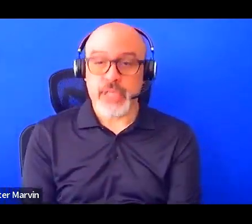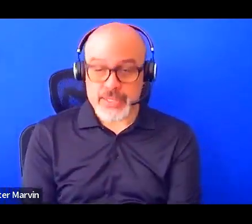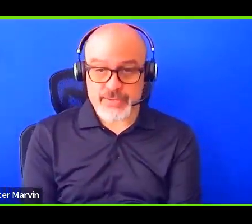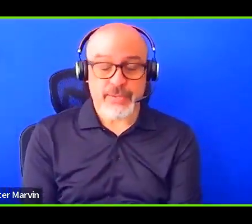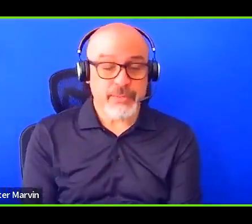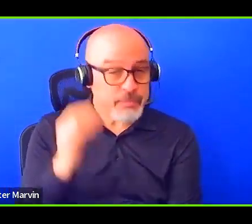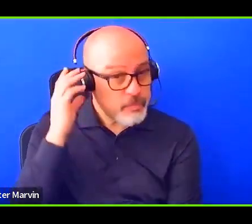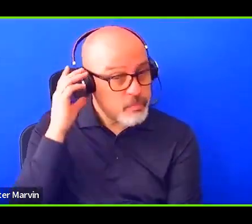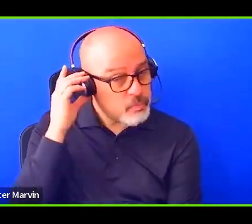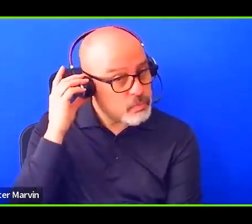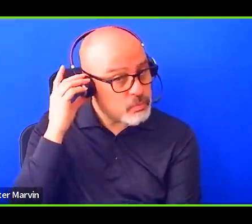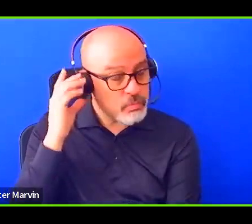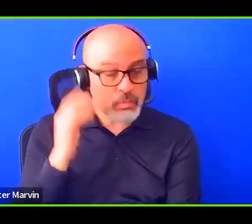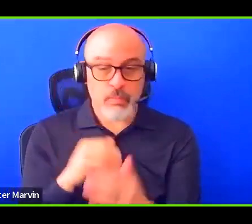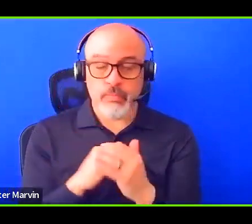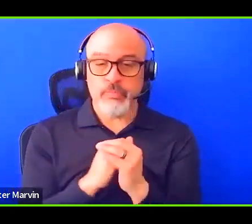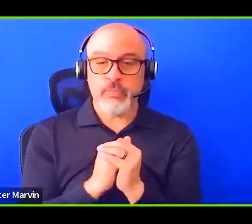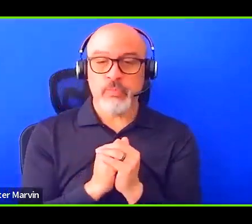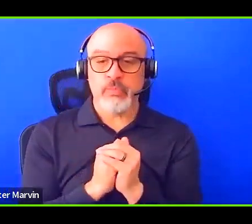Yes.